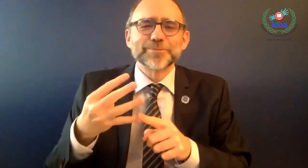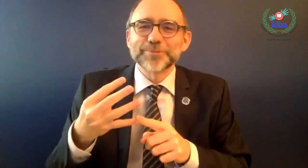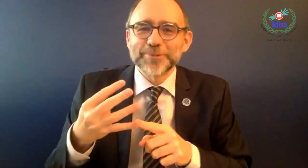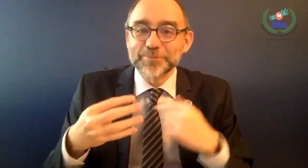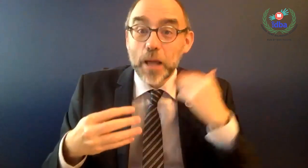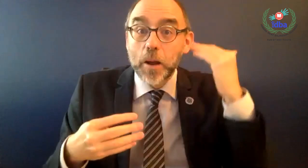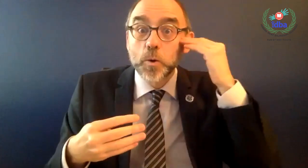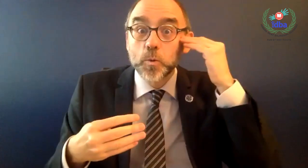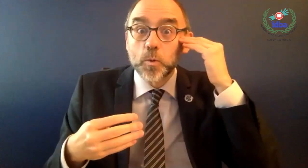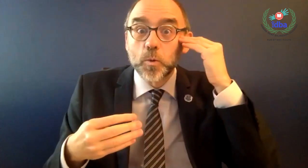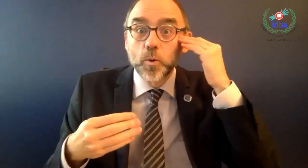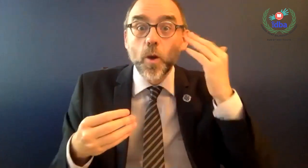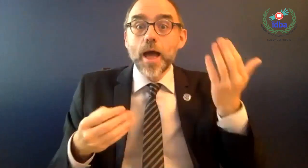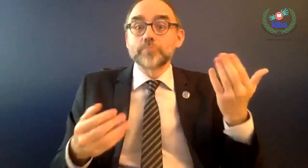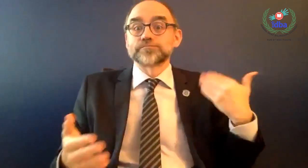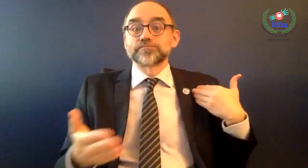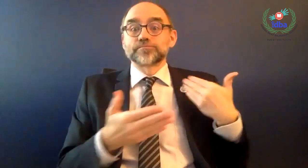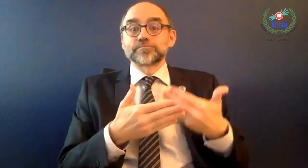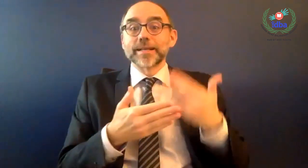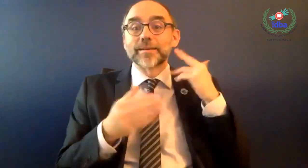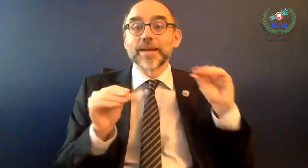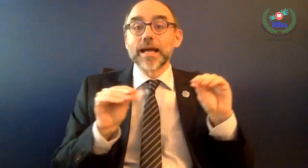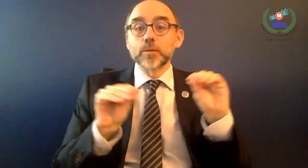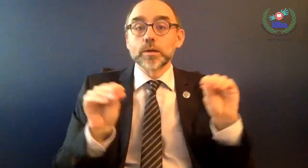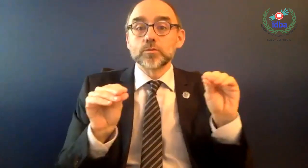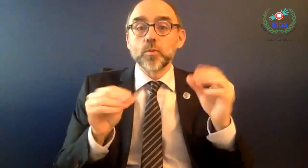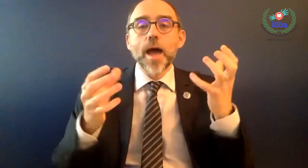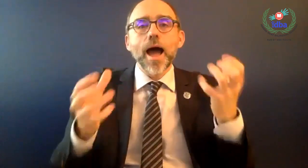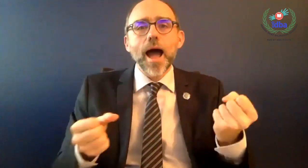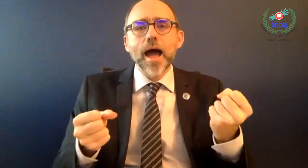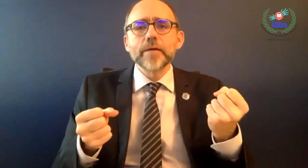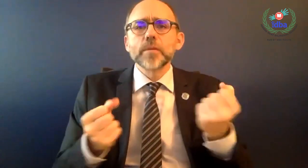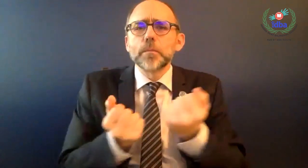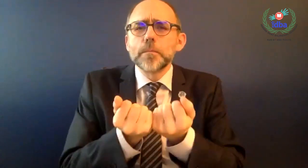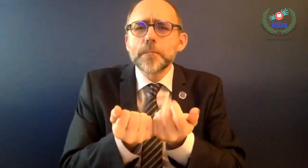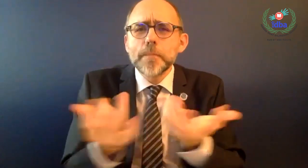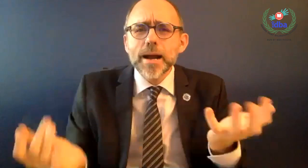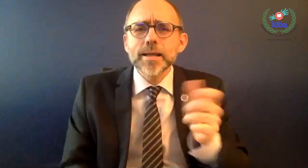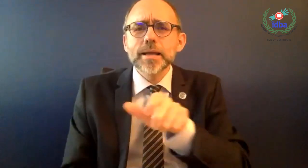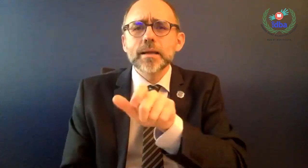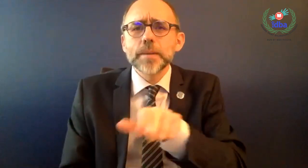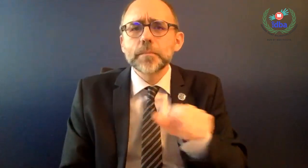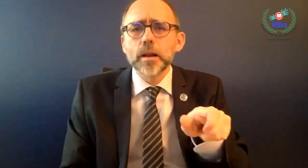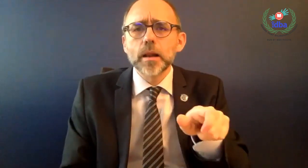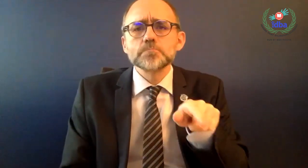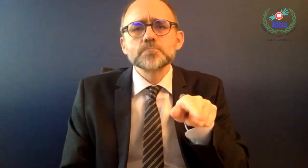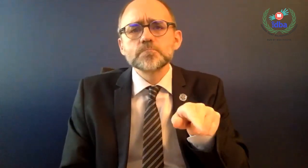And if they really, I know it is not easy job, easy task, because the deaf education since many years, since past many years,